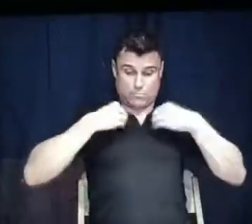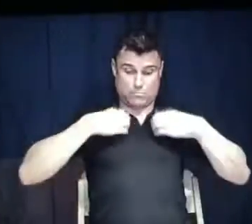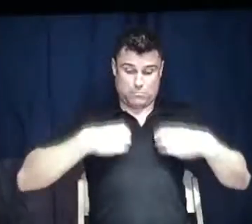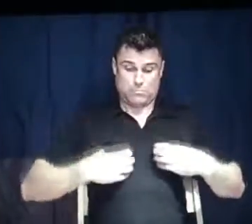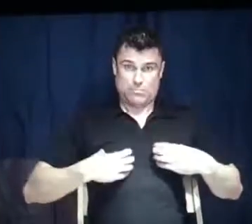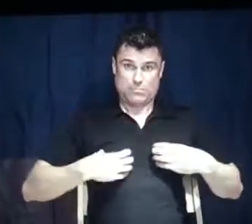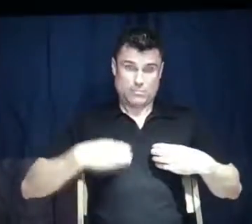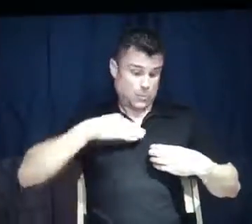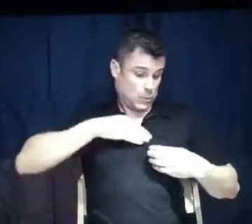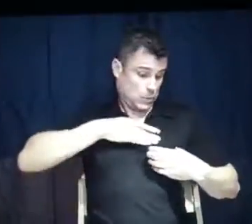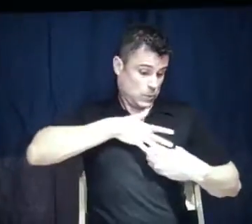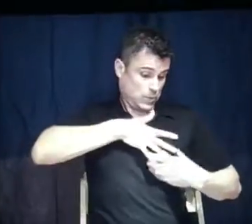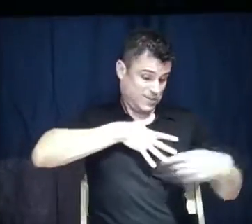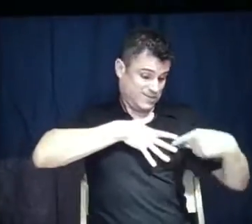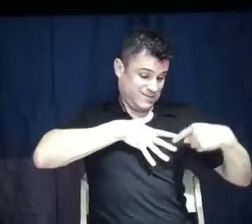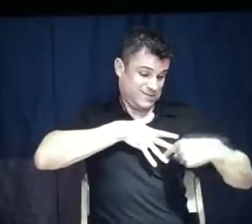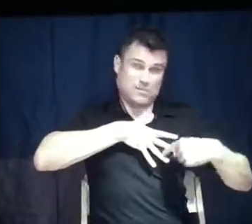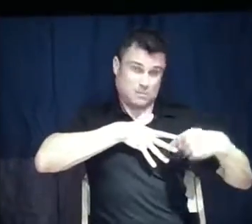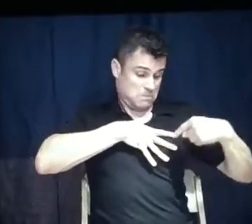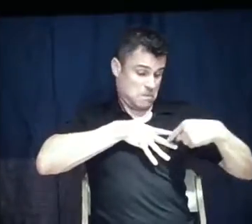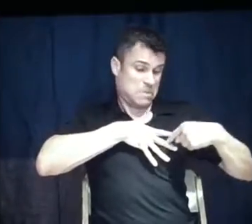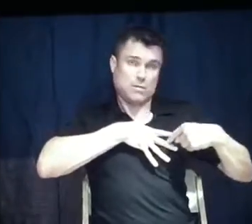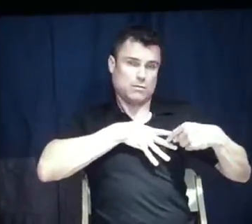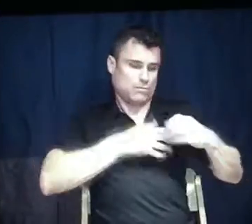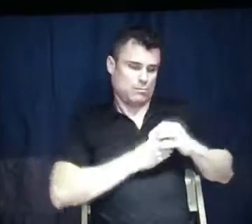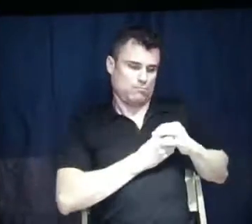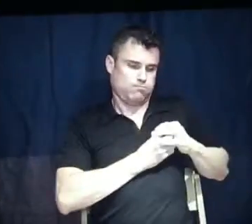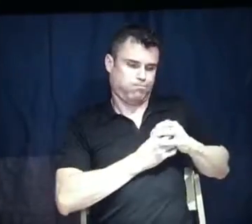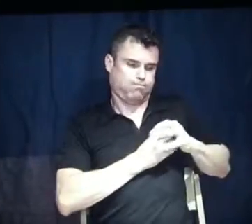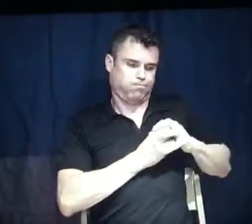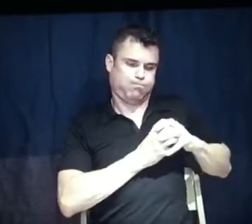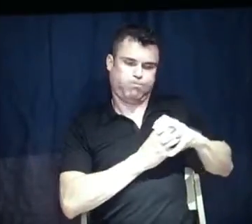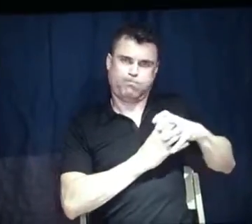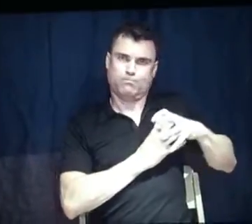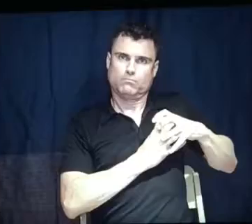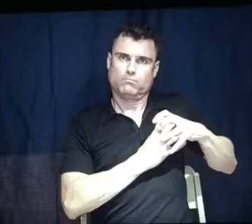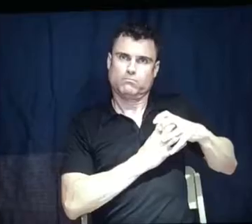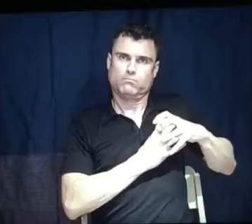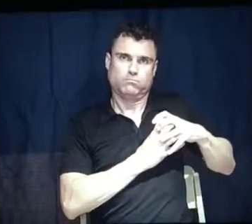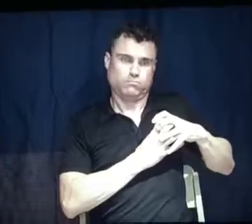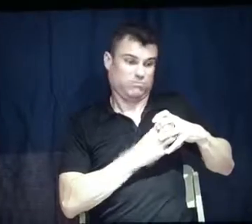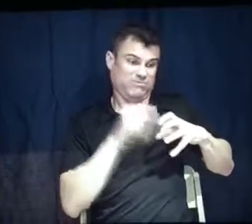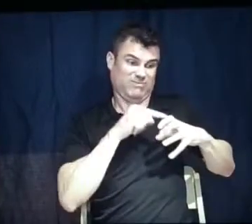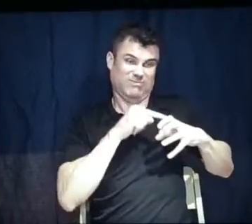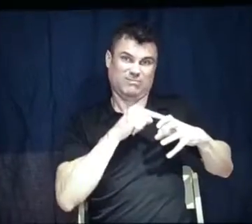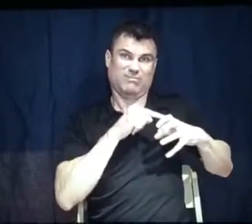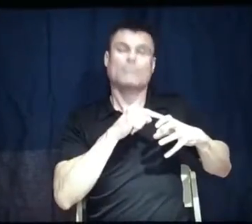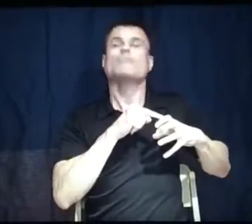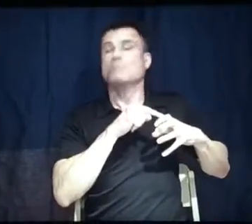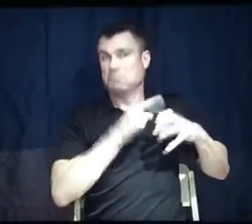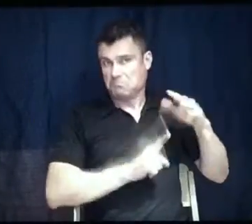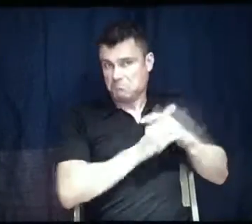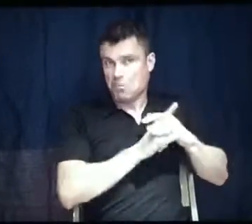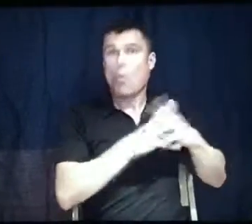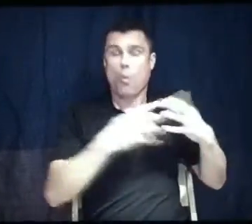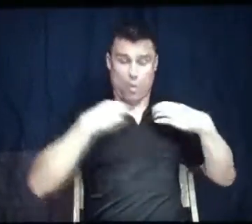that separates into a Y shape connecting to each lung. And in one of your lungs,